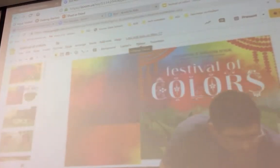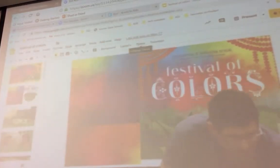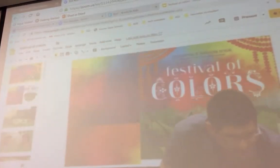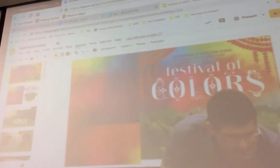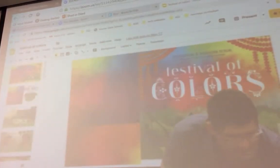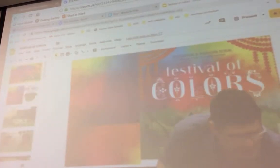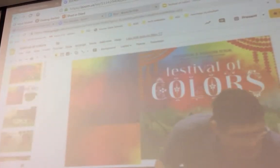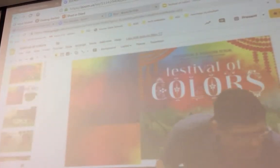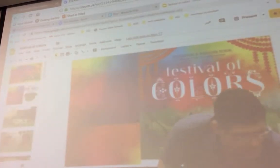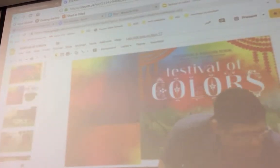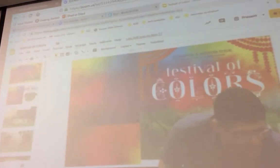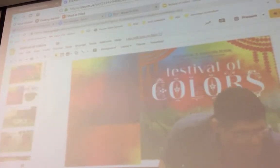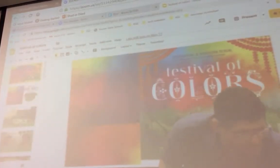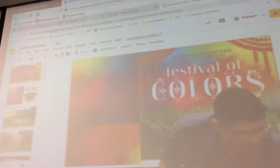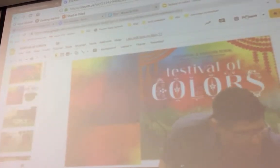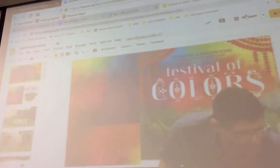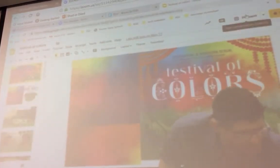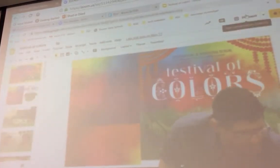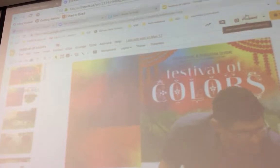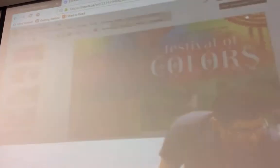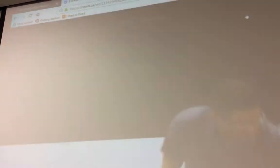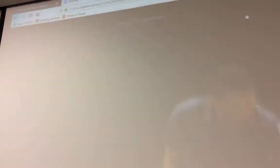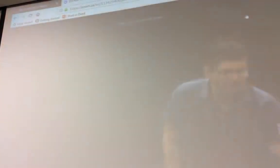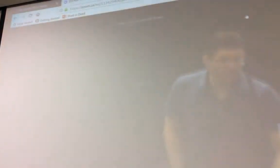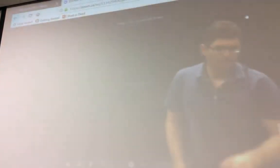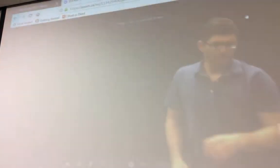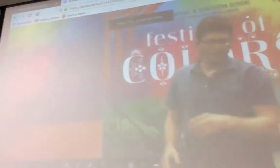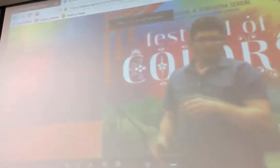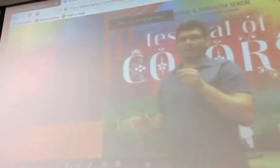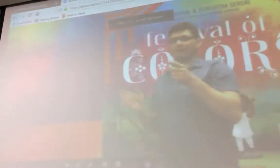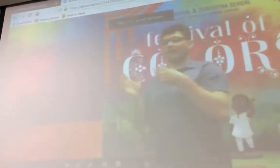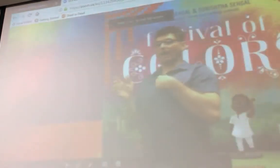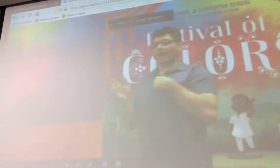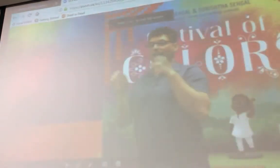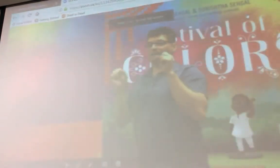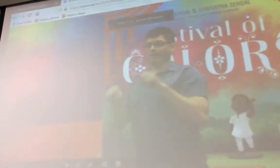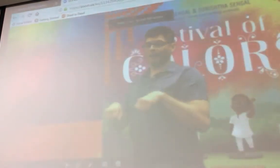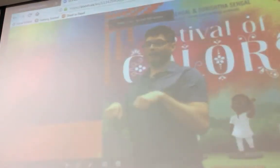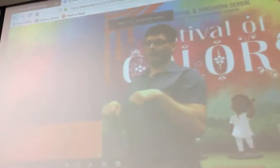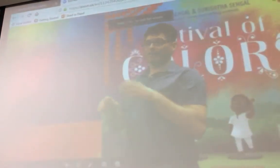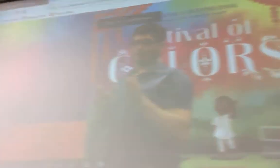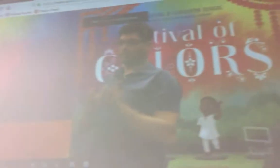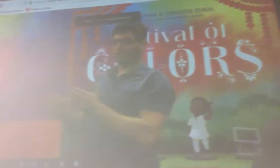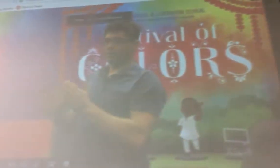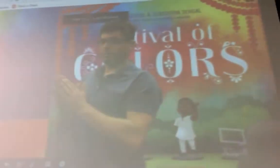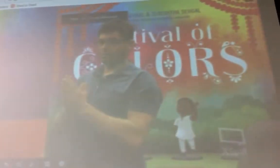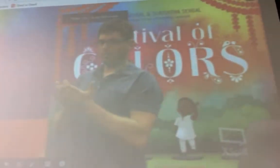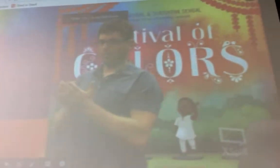Okay, 1 second here.